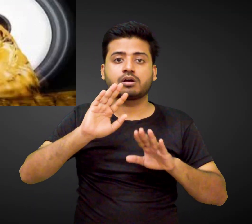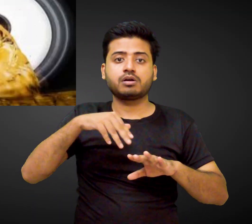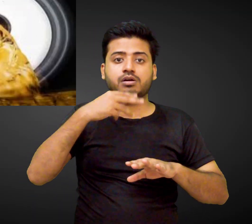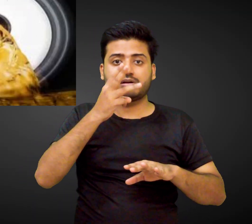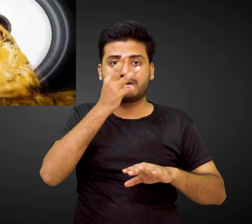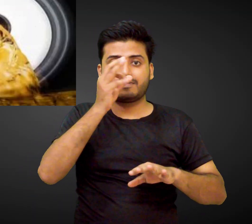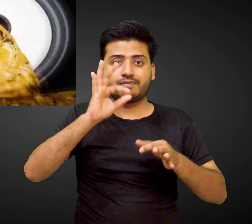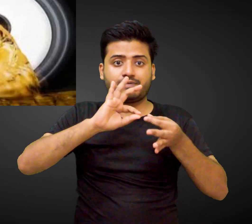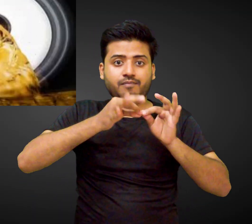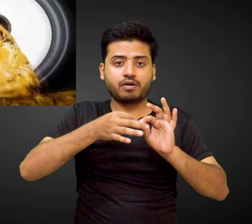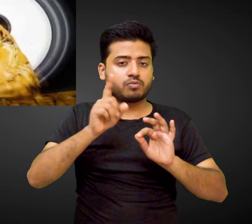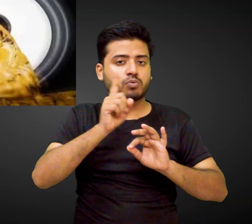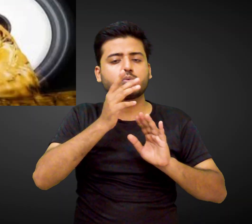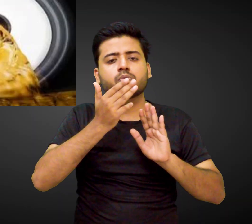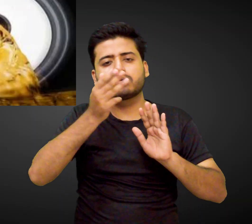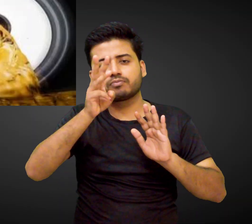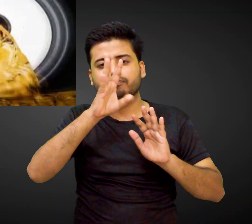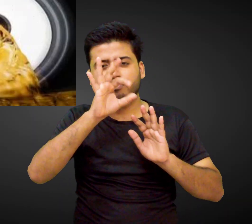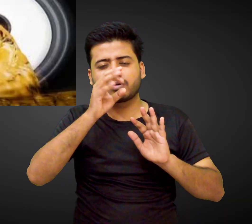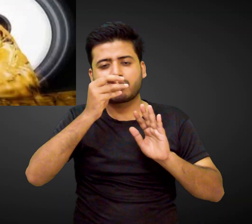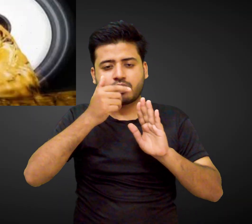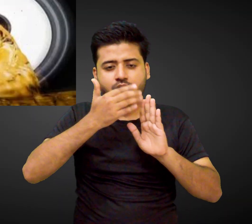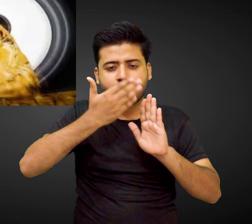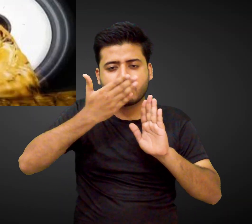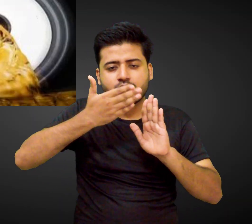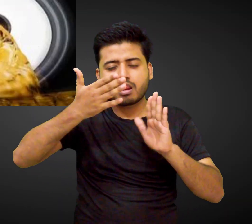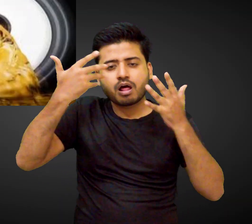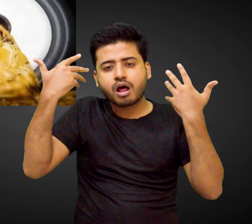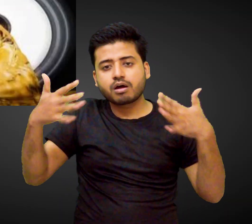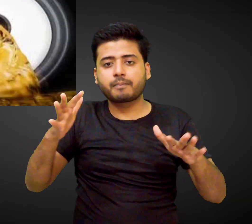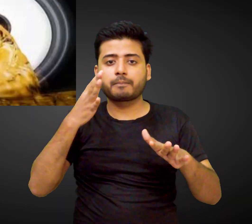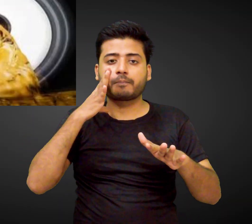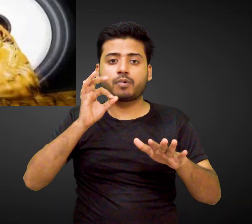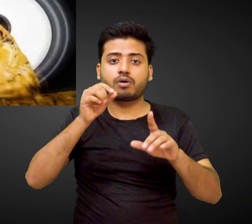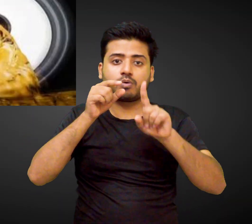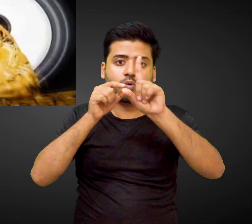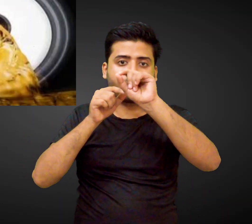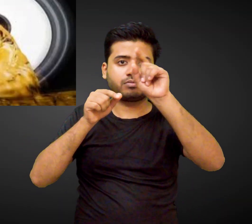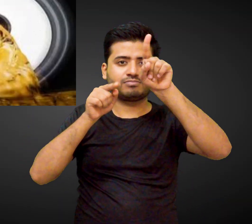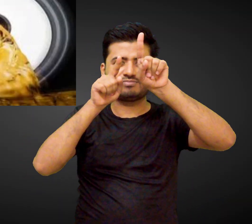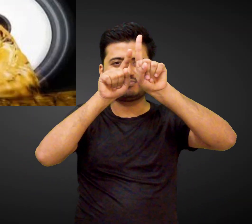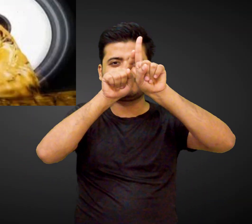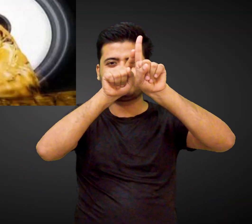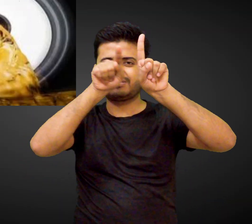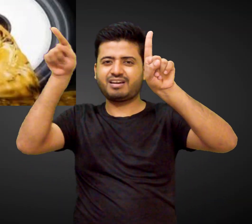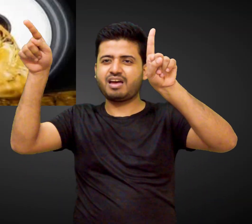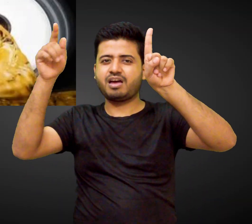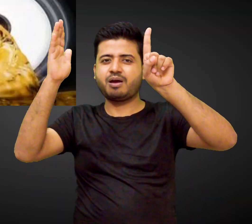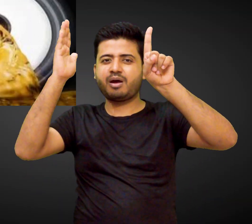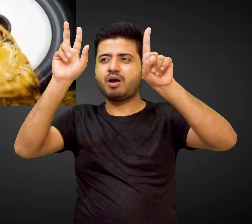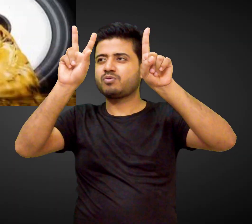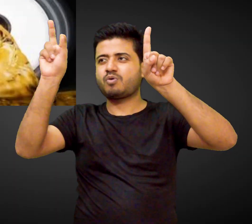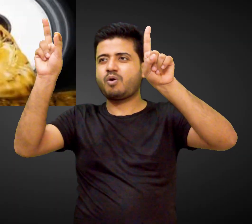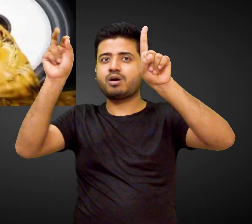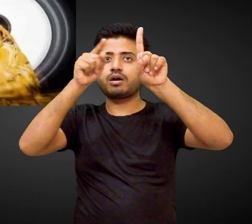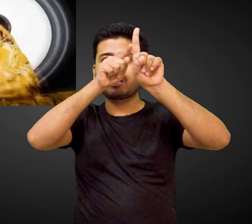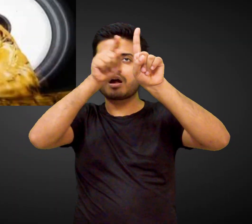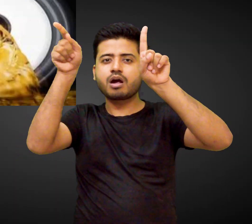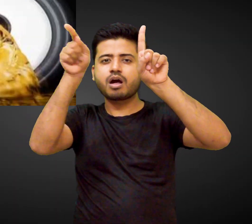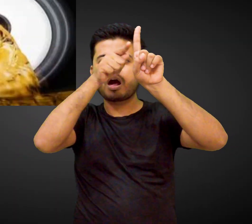various taxes on petrol and diesel, which contribute significantly to the final price. Dynamic fuel pricing. Prices